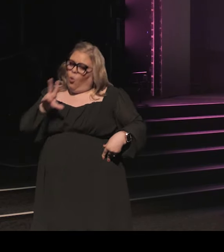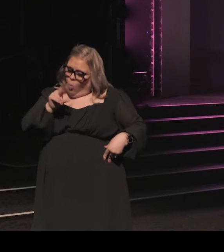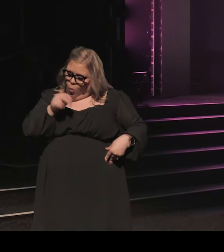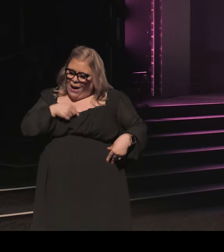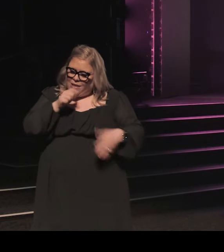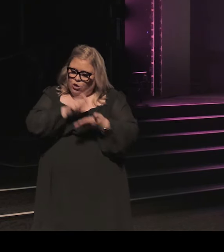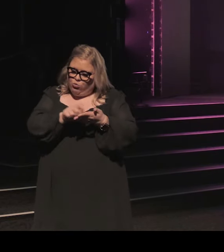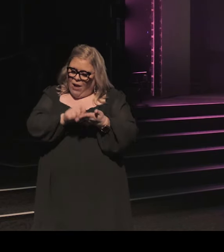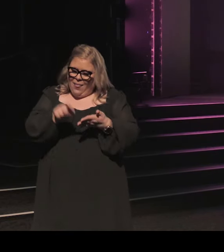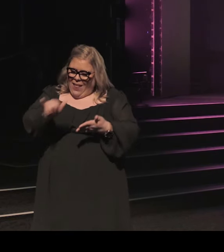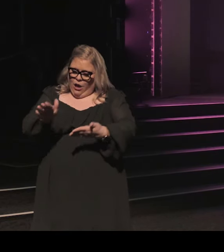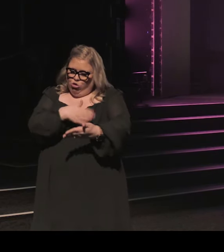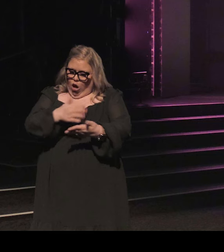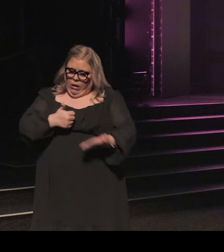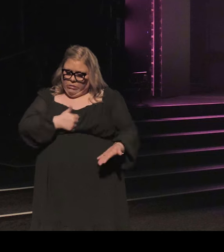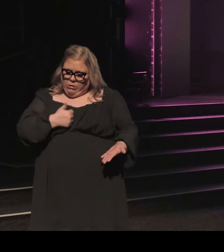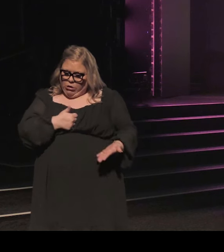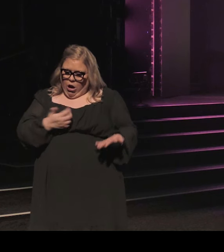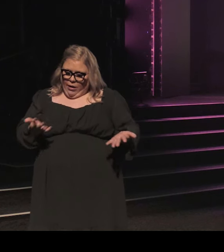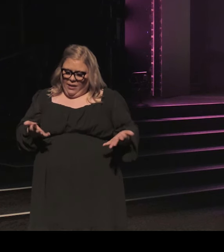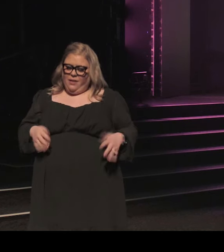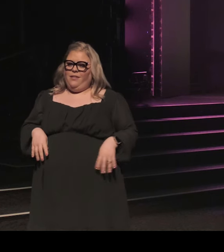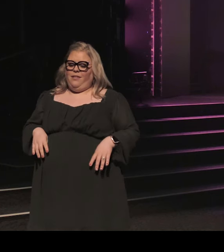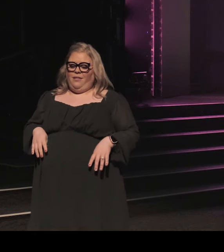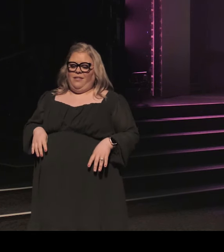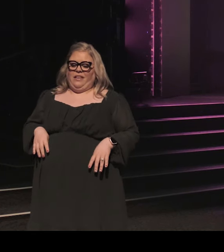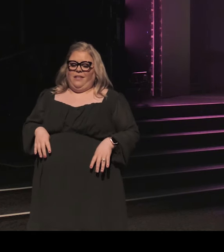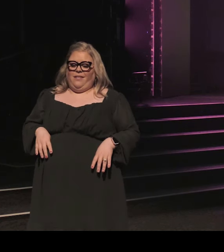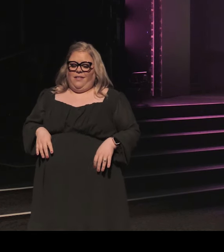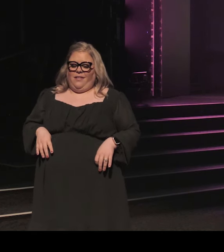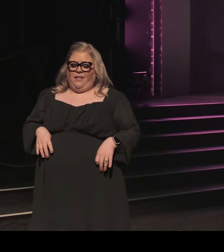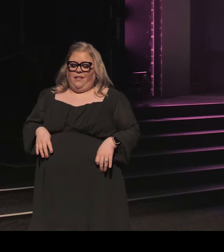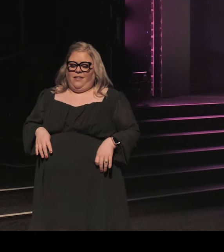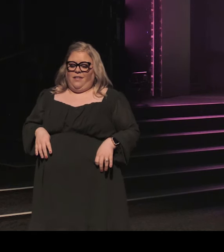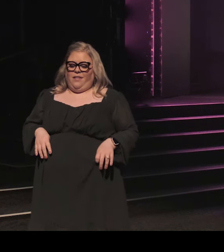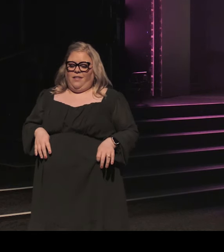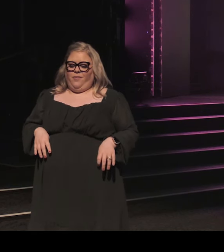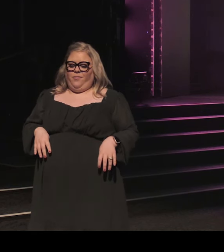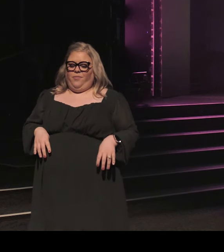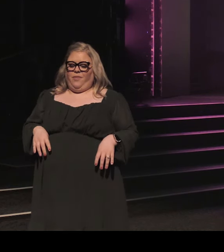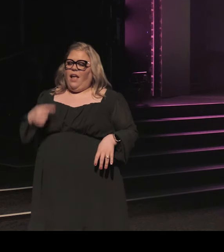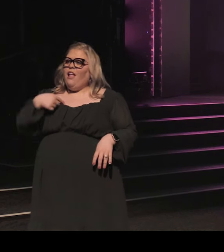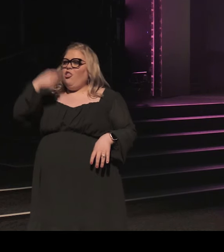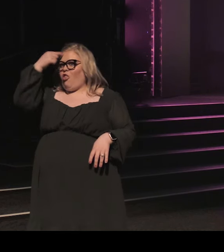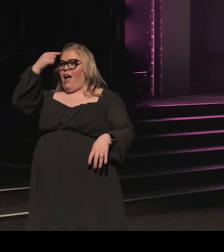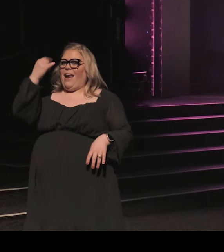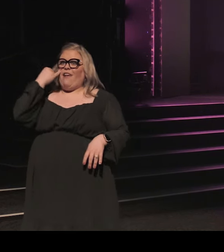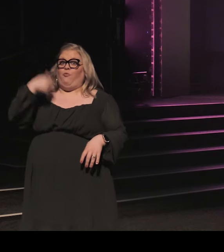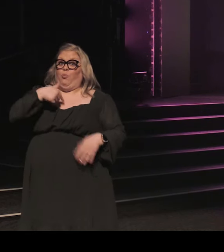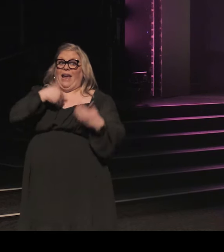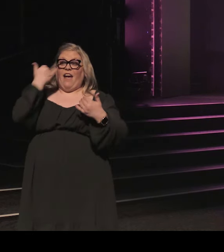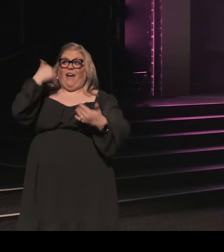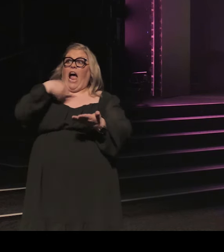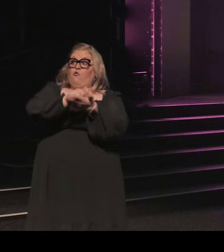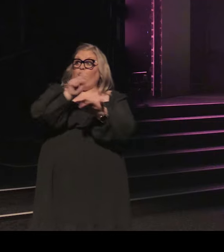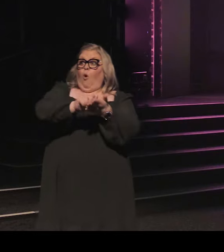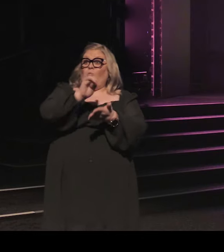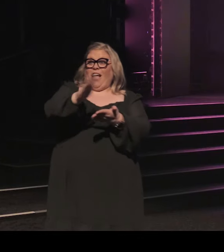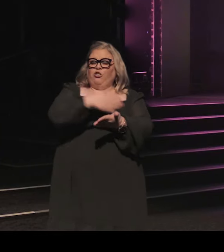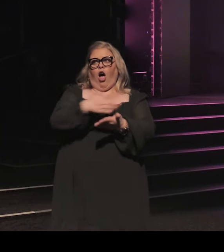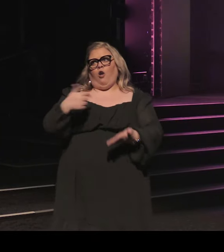had to break the news to him. I thought, "Son, if I had written that song, we'd be living in a yacht copter above the